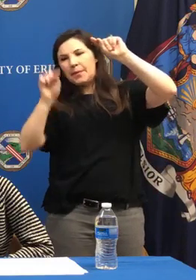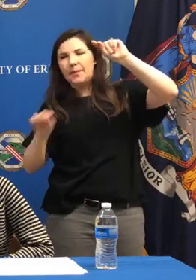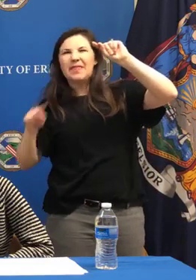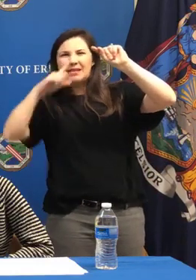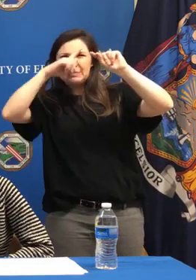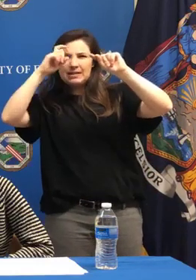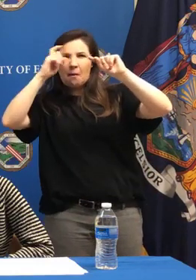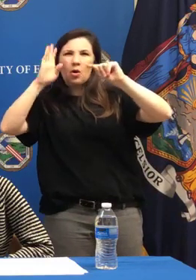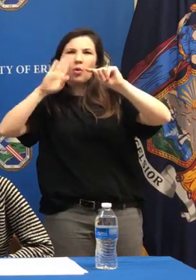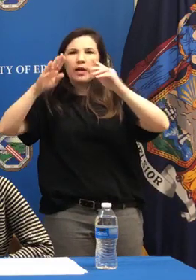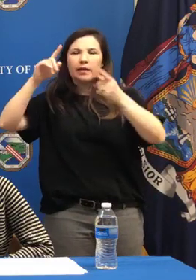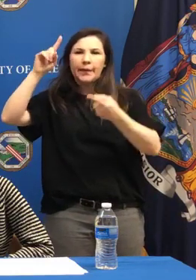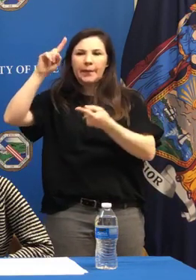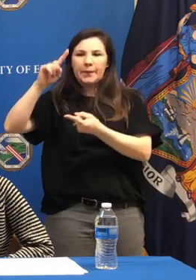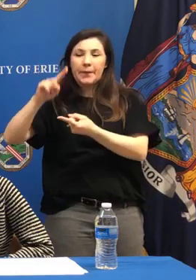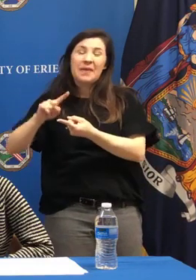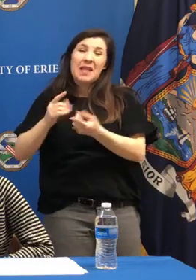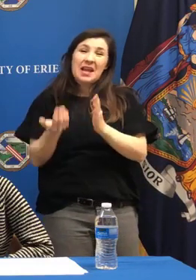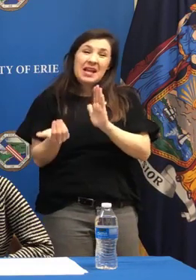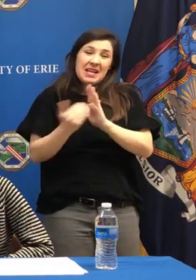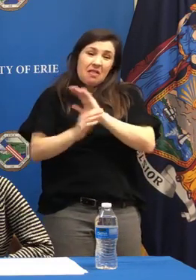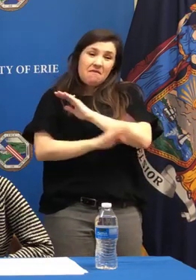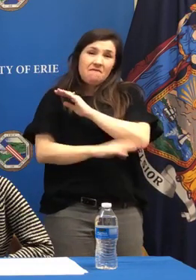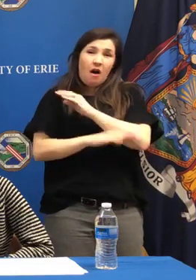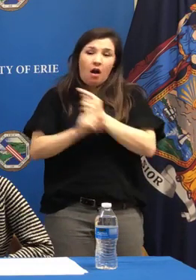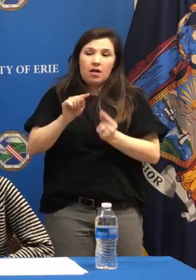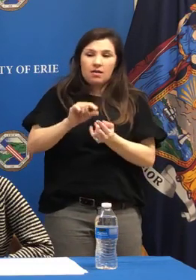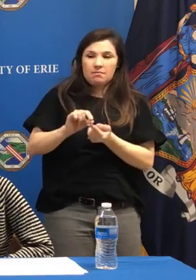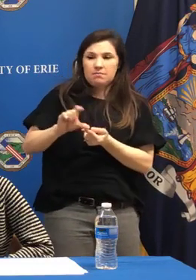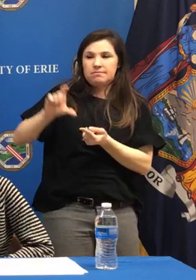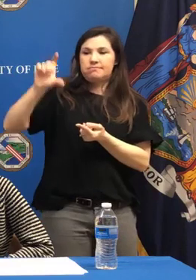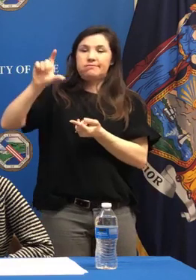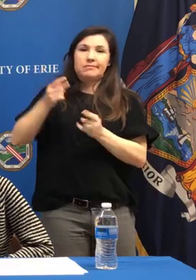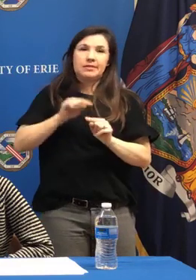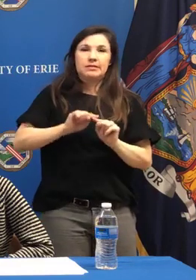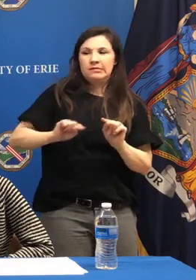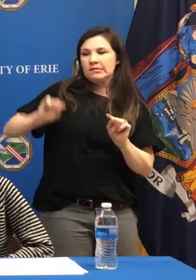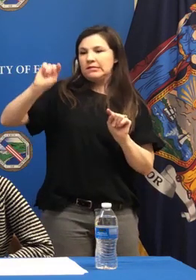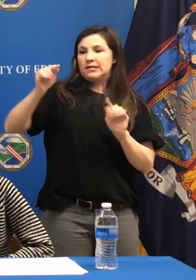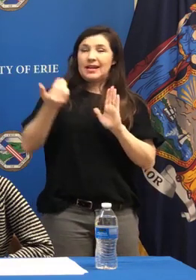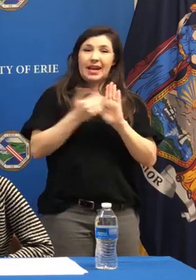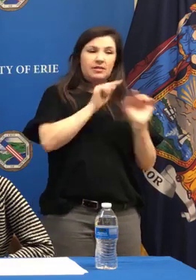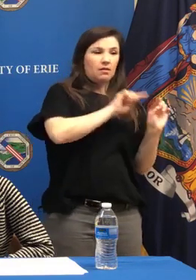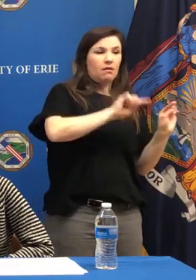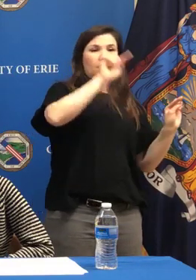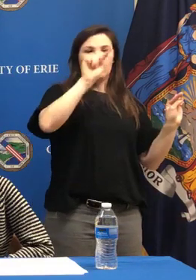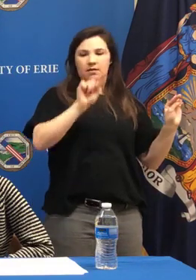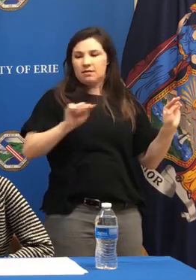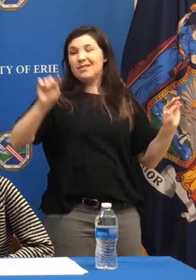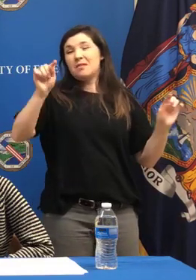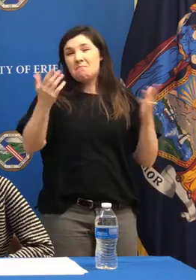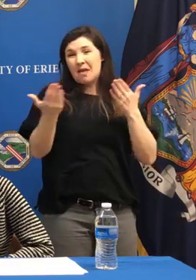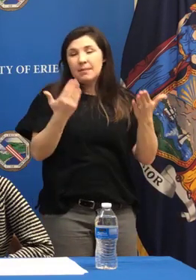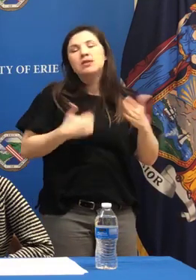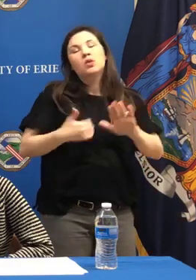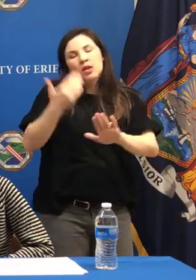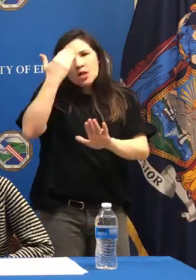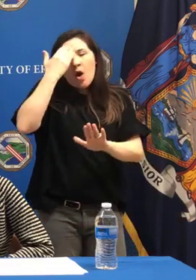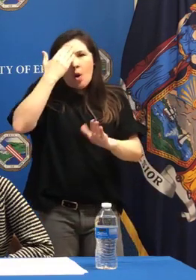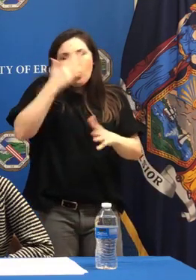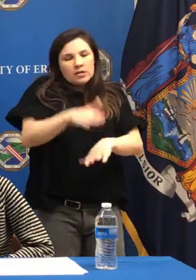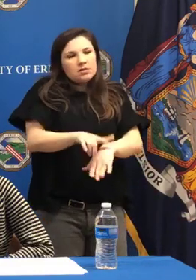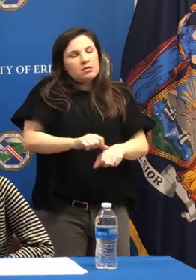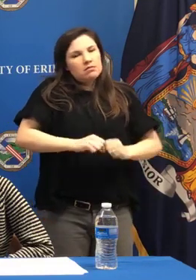in the fall. So I'm not surprised the governor would say that. We know that this is a long slog. As we said, it's a